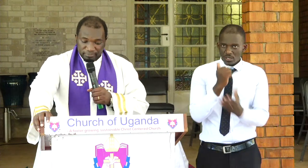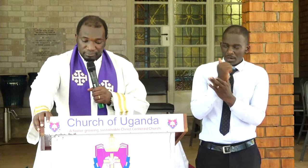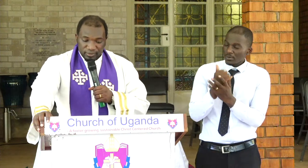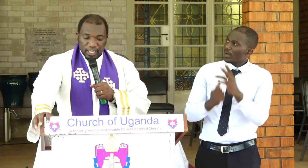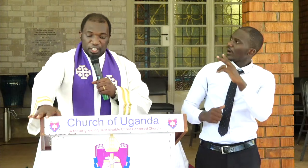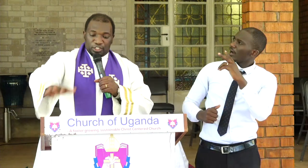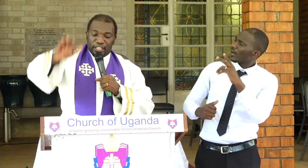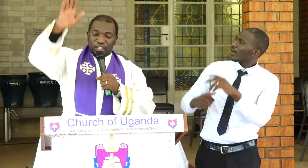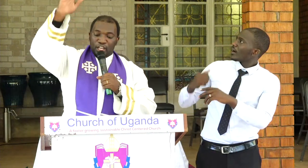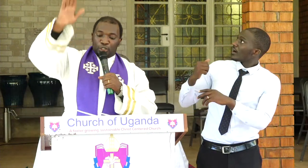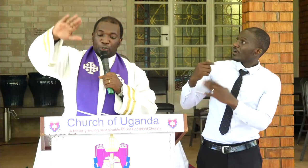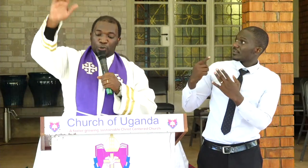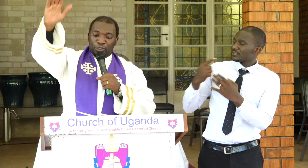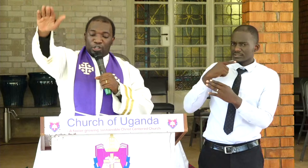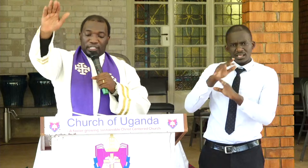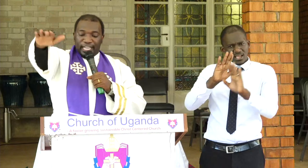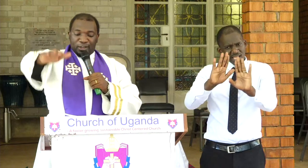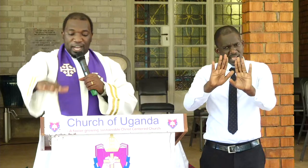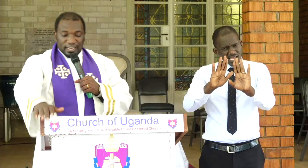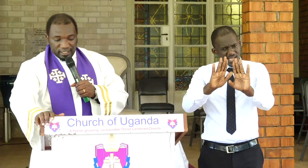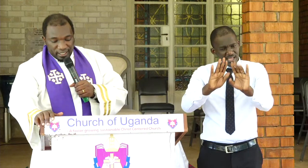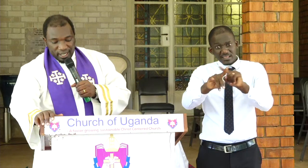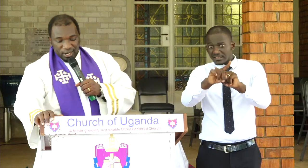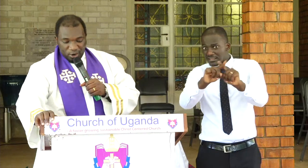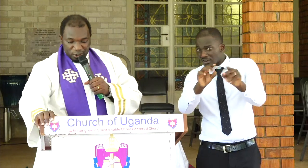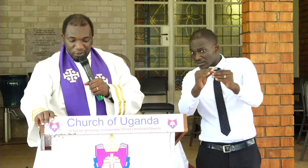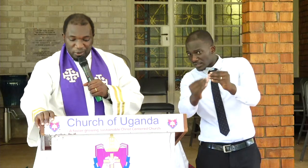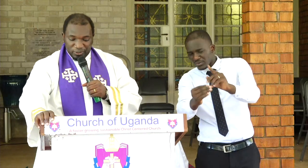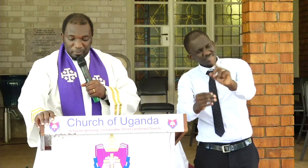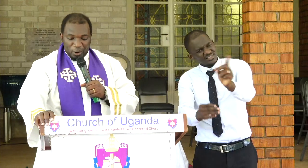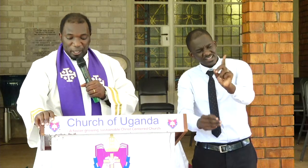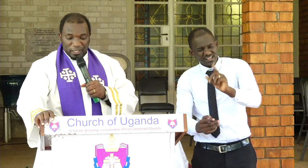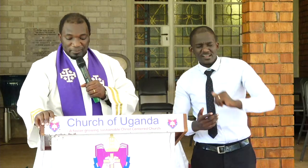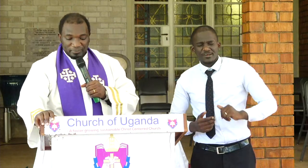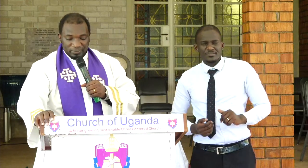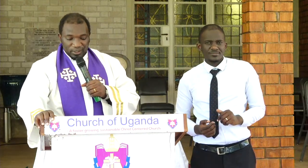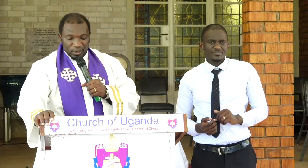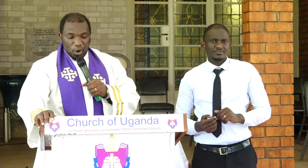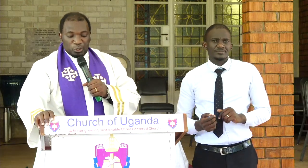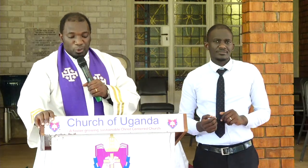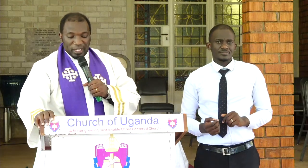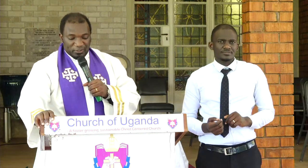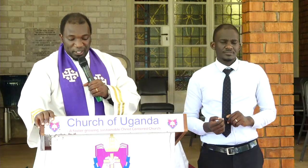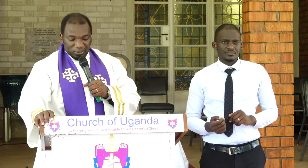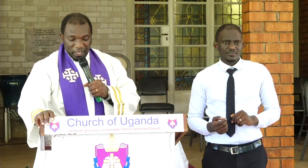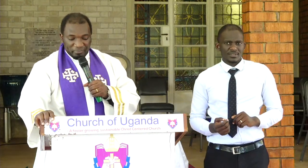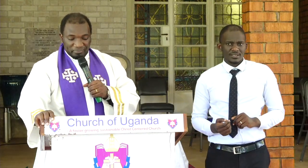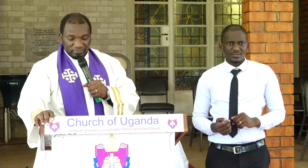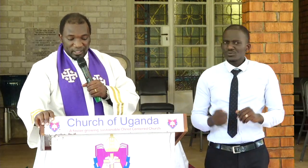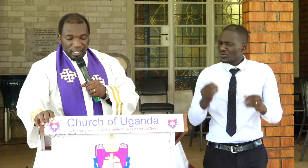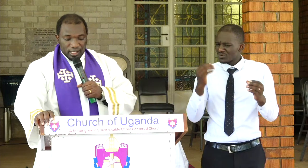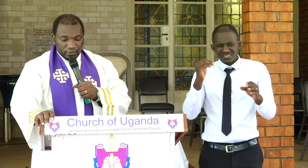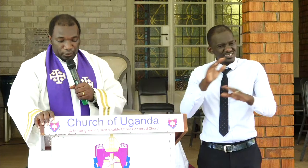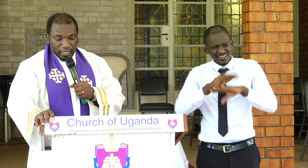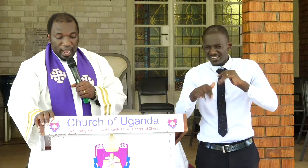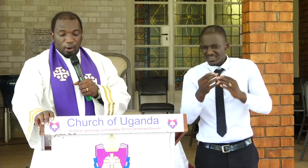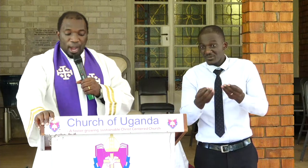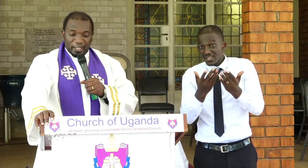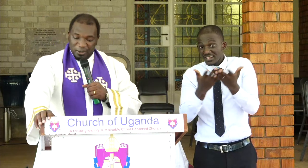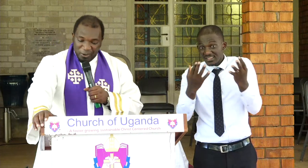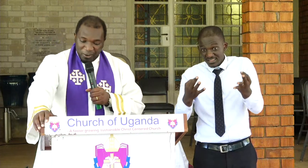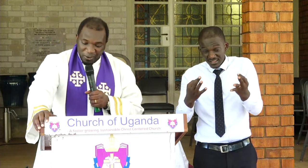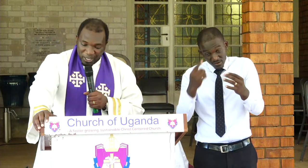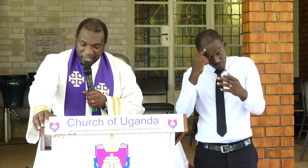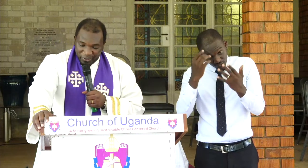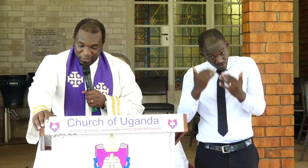here I am. He said, do not lay your hand on the boy or do anything to him. For now